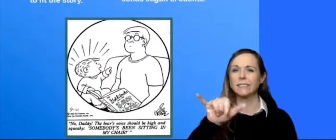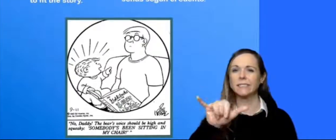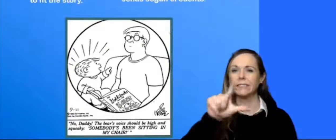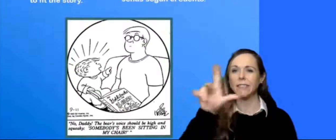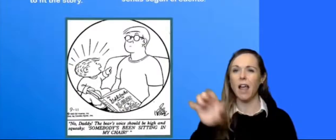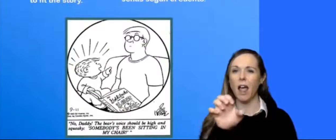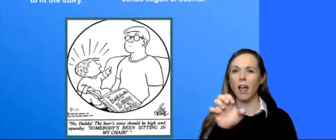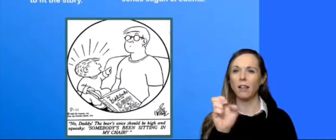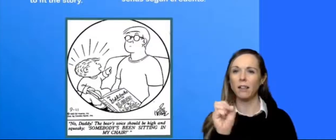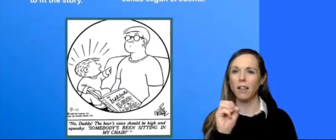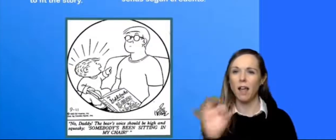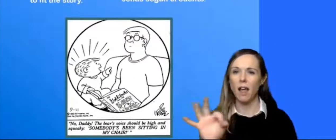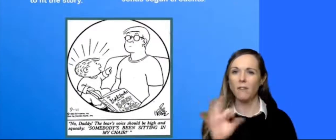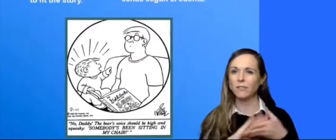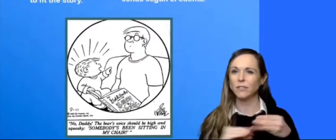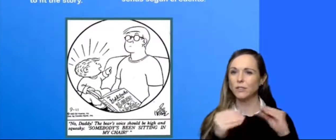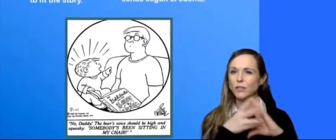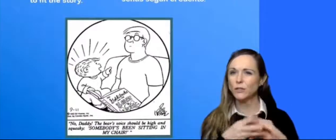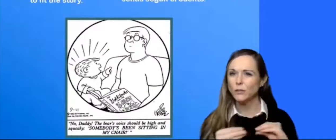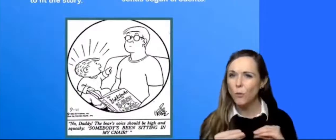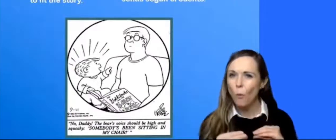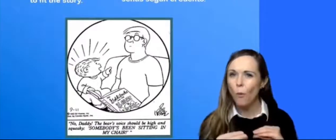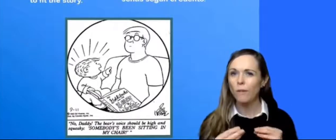Deaf readers